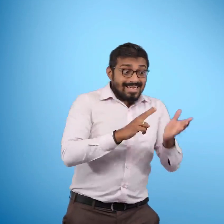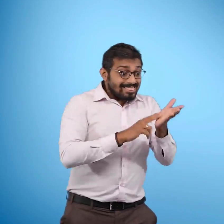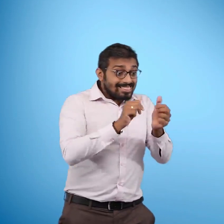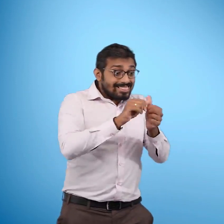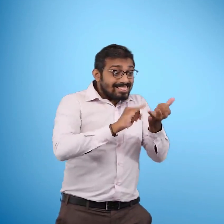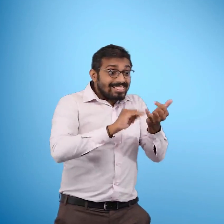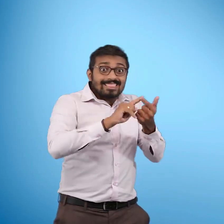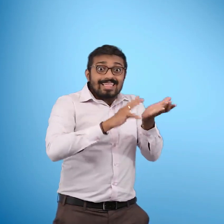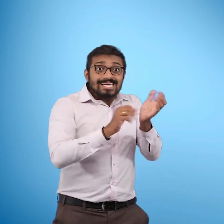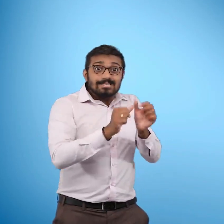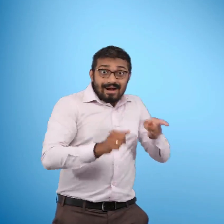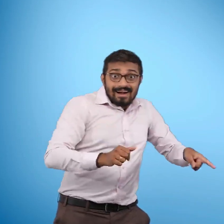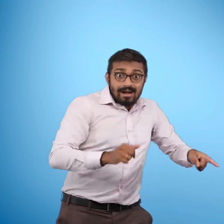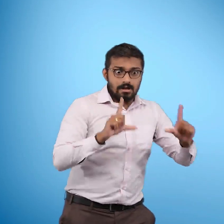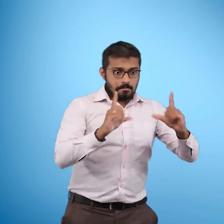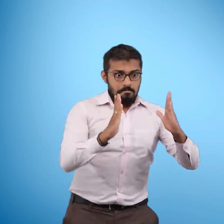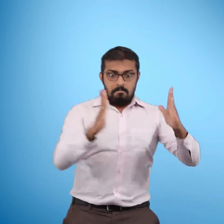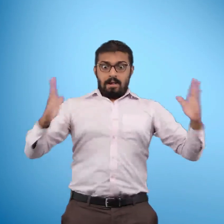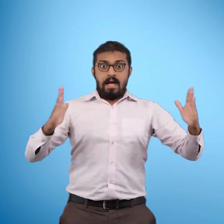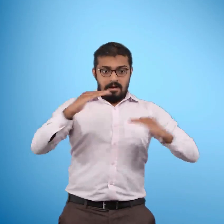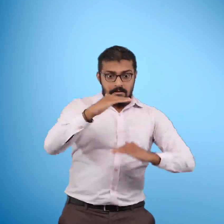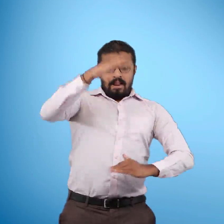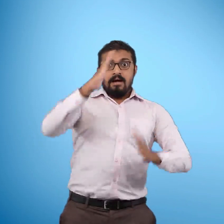and Nasima bought the longest one.